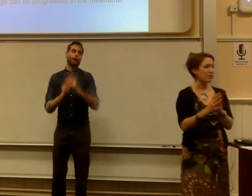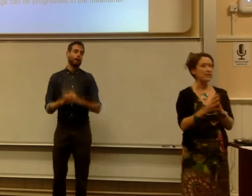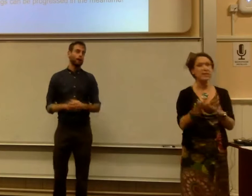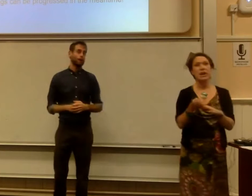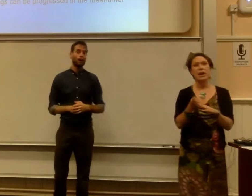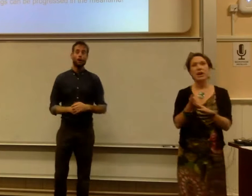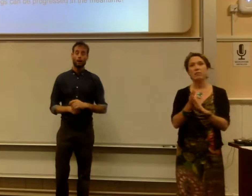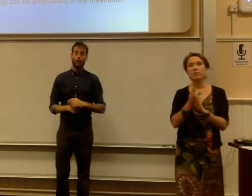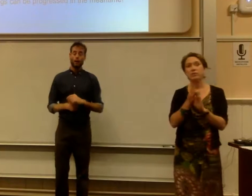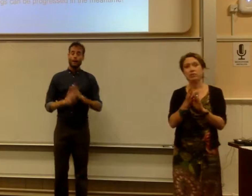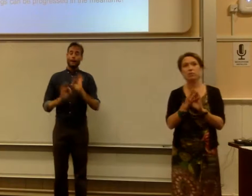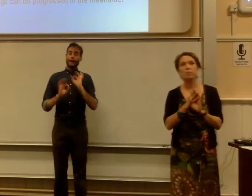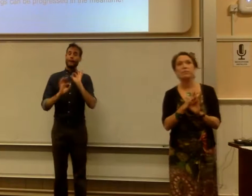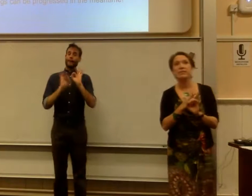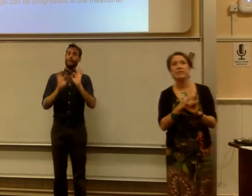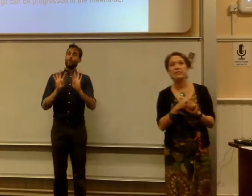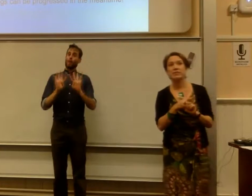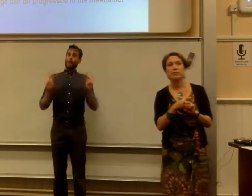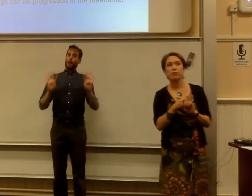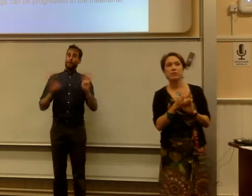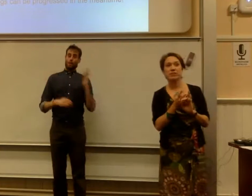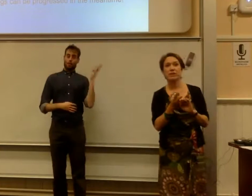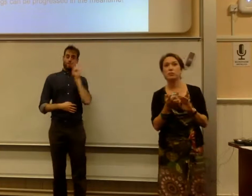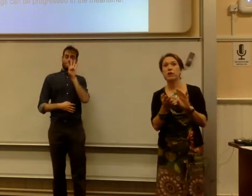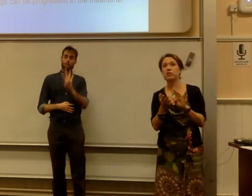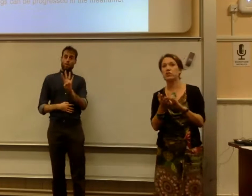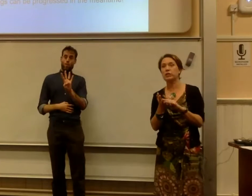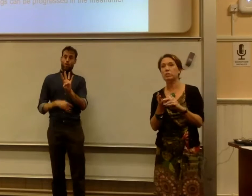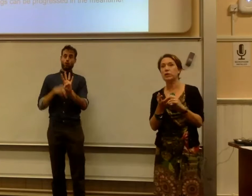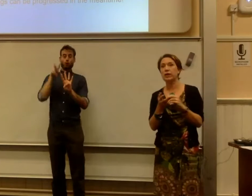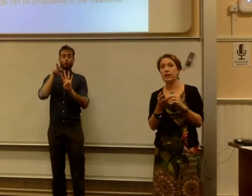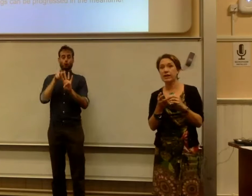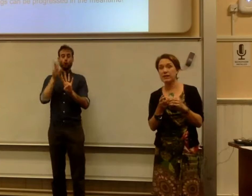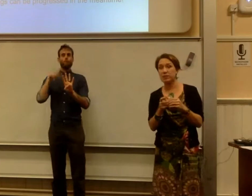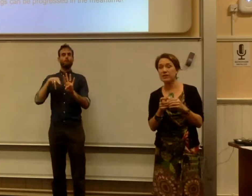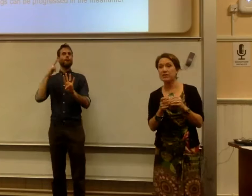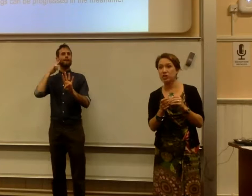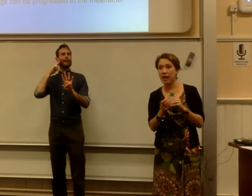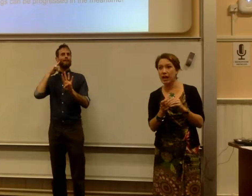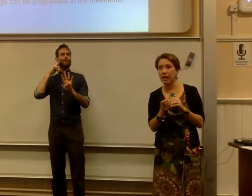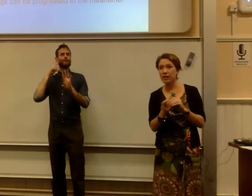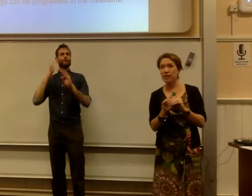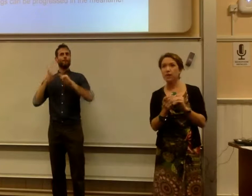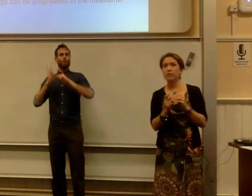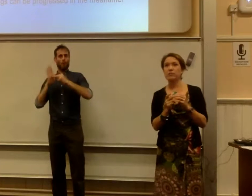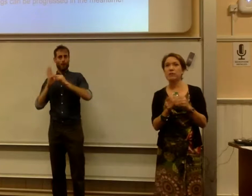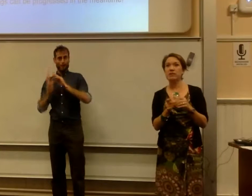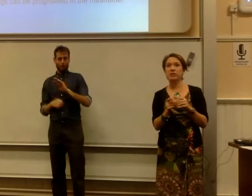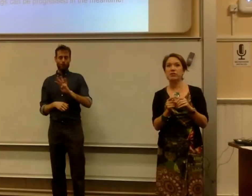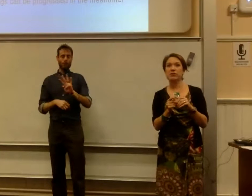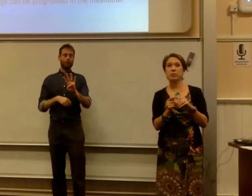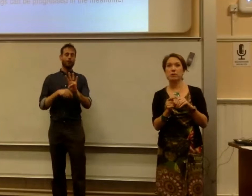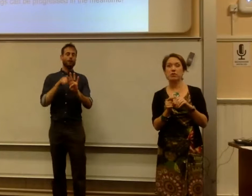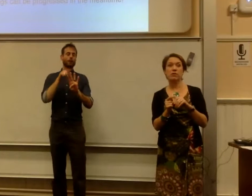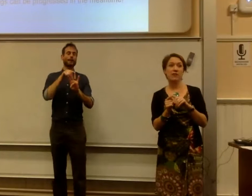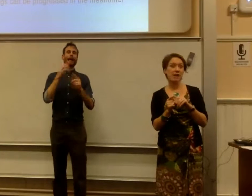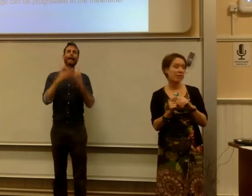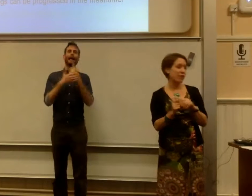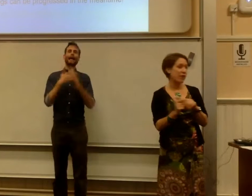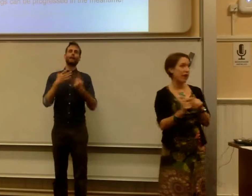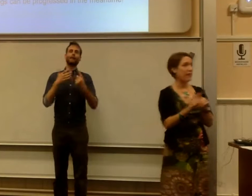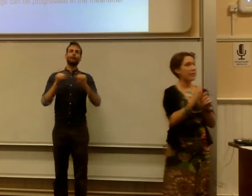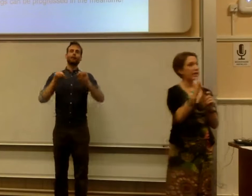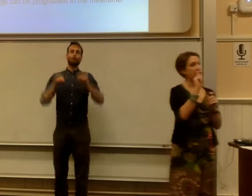people on it, 2 representatives from the Deaf Sector Partnership, an independent chair who is a BSL user but not